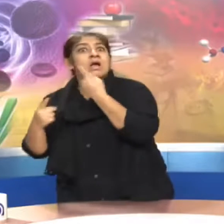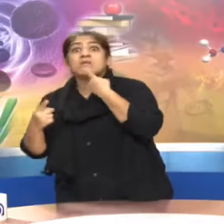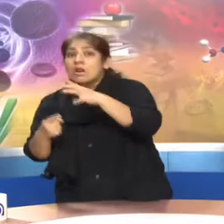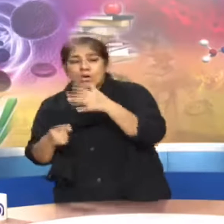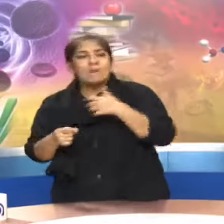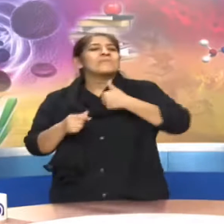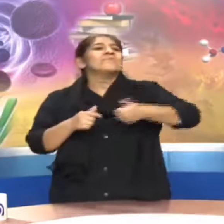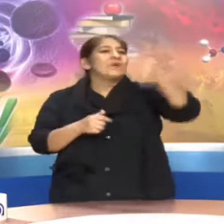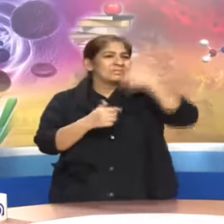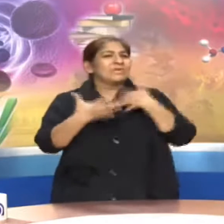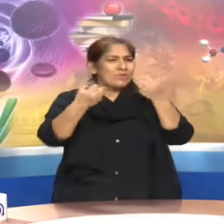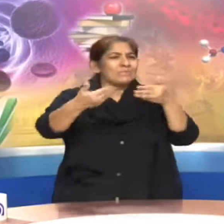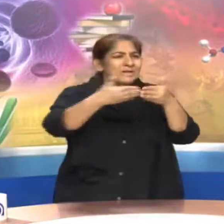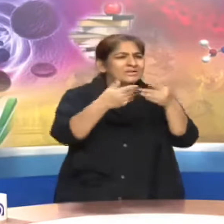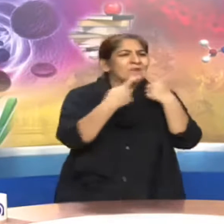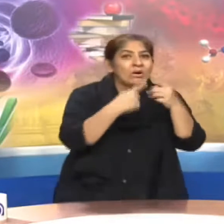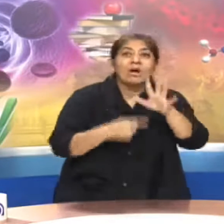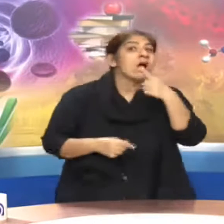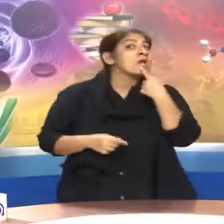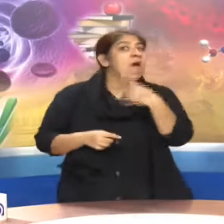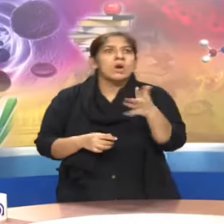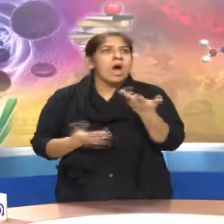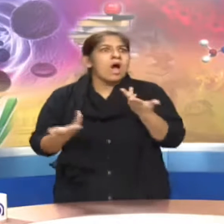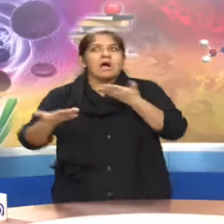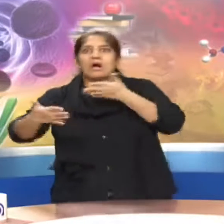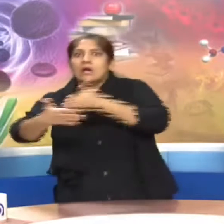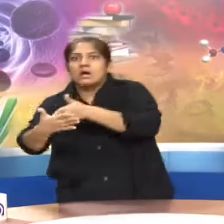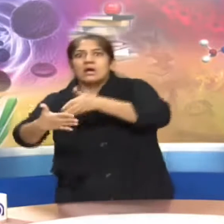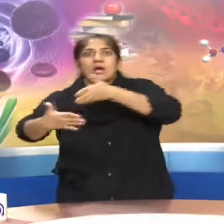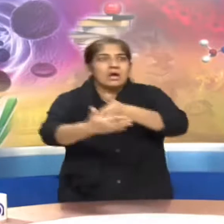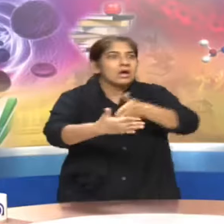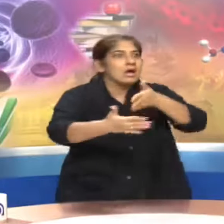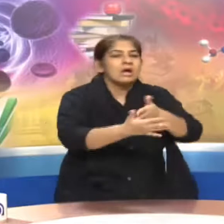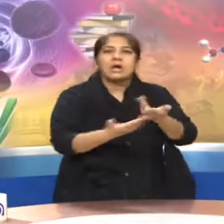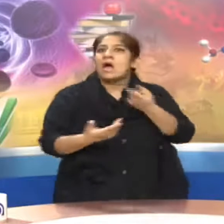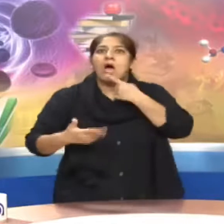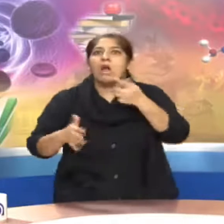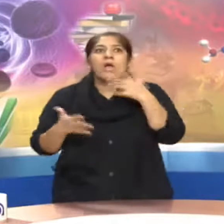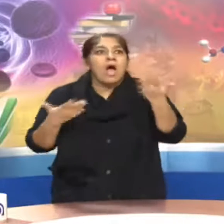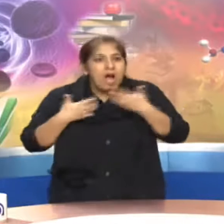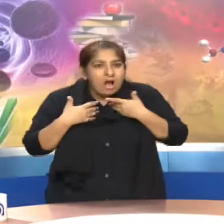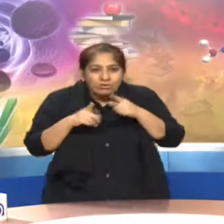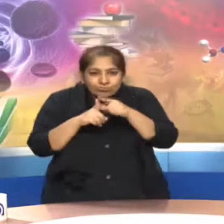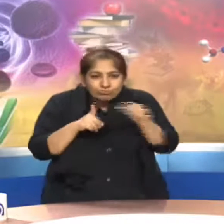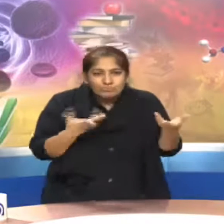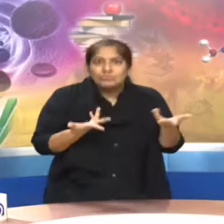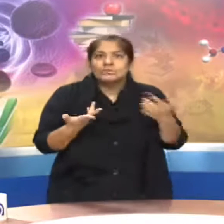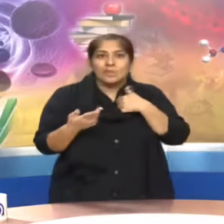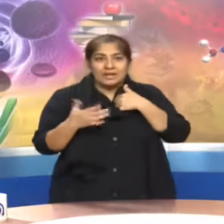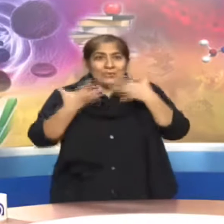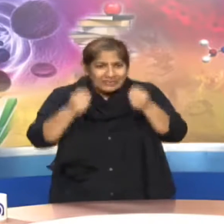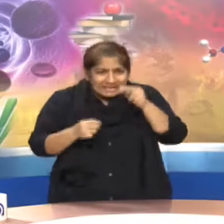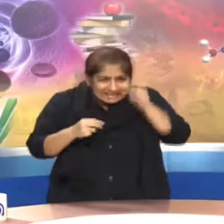or facilities given to the some team or some level.